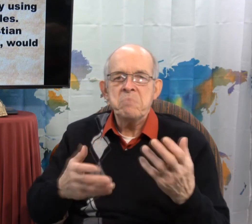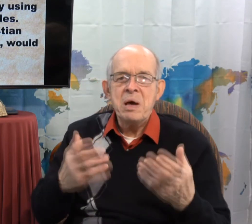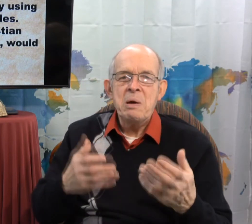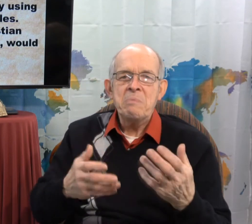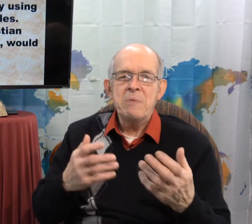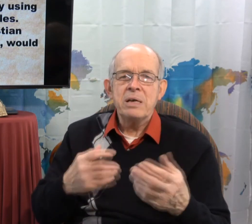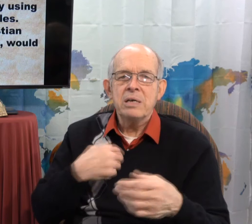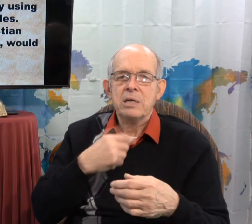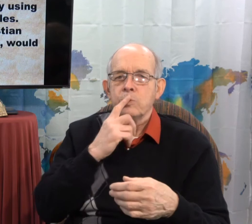Maybe